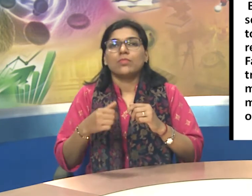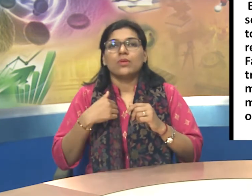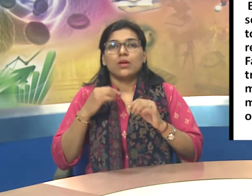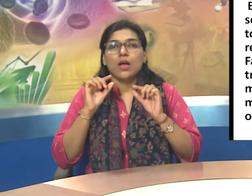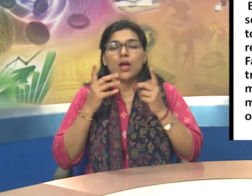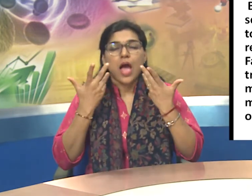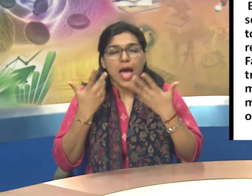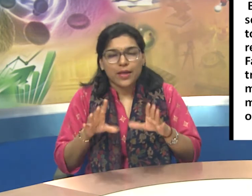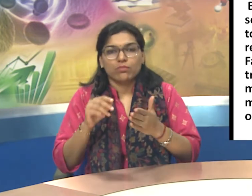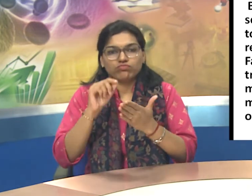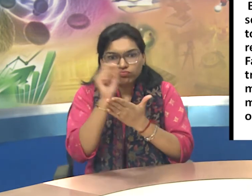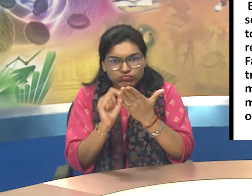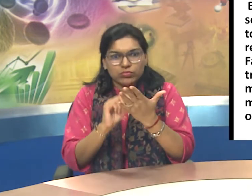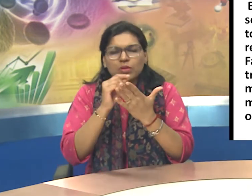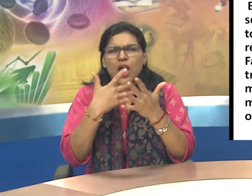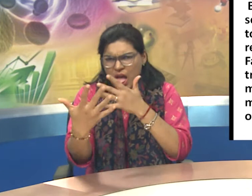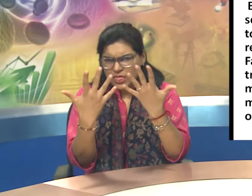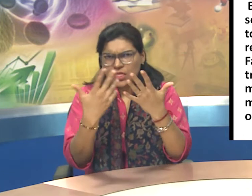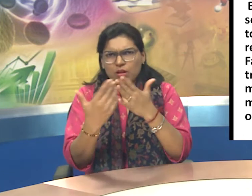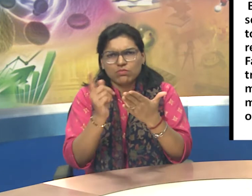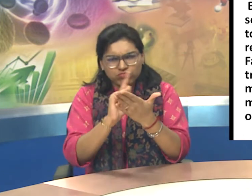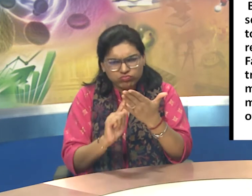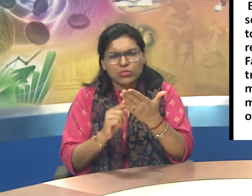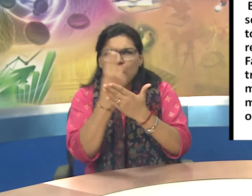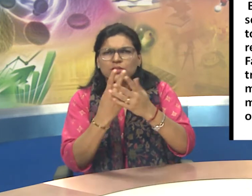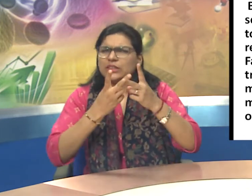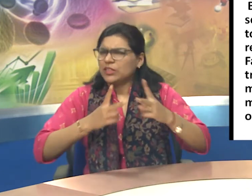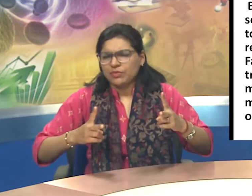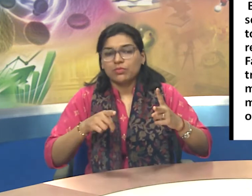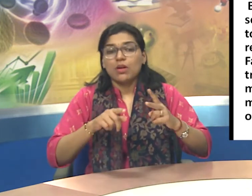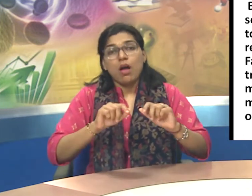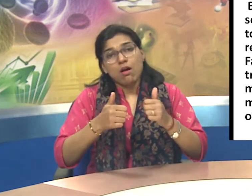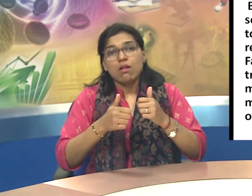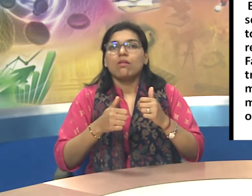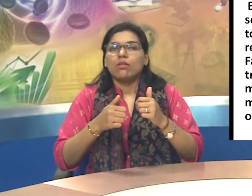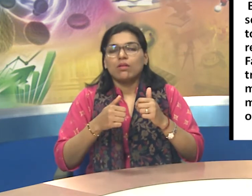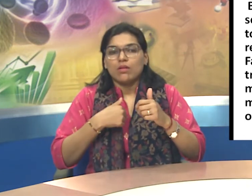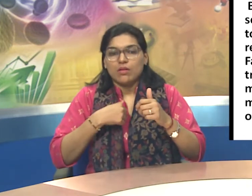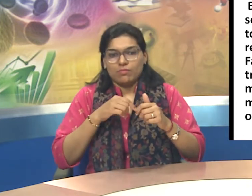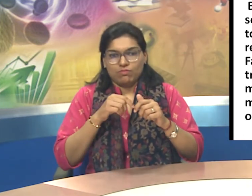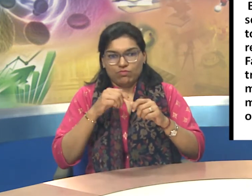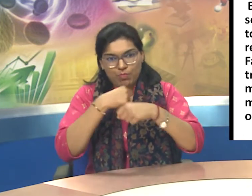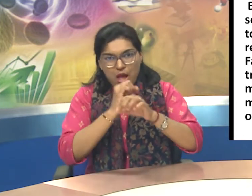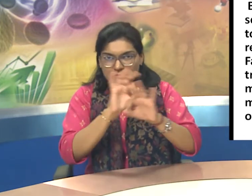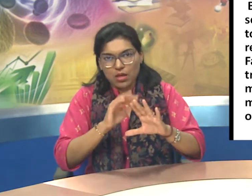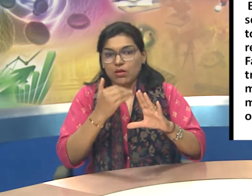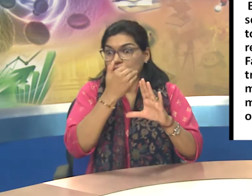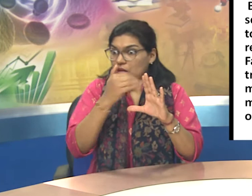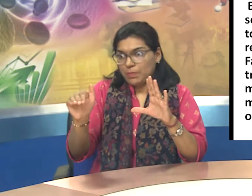By using telephone lines, this machine exact copy